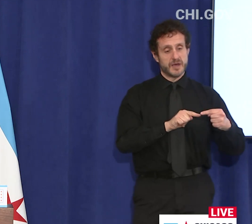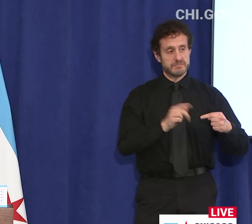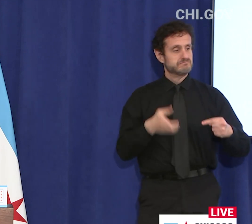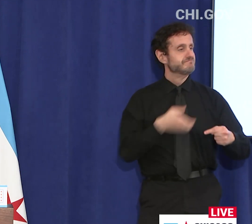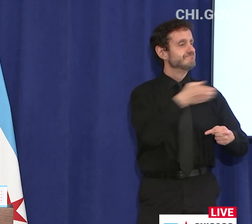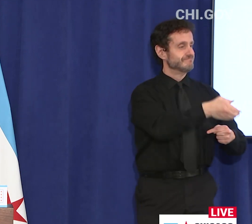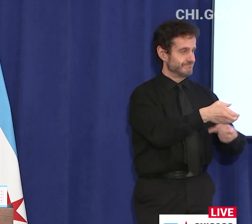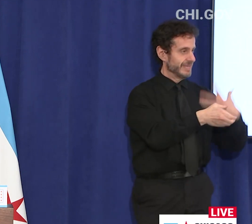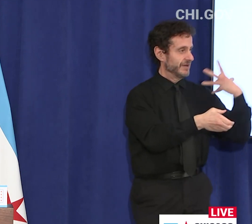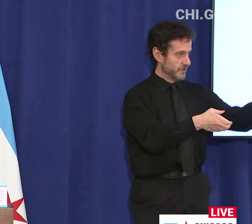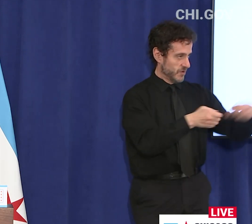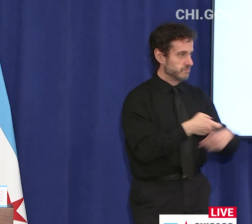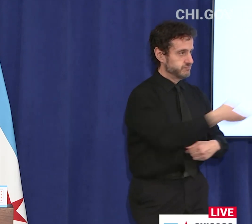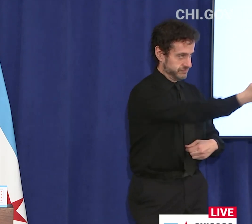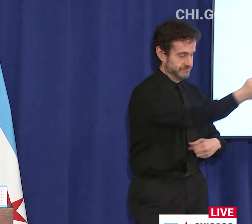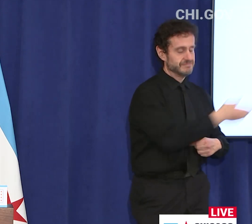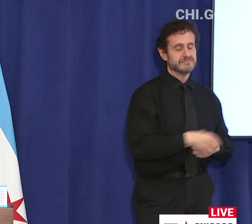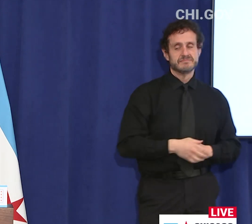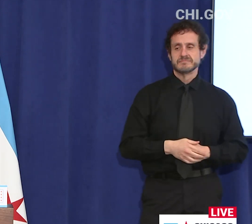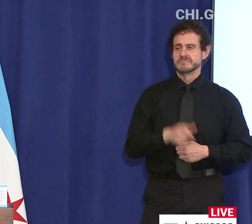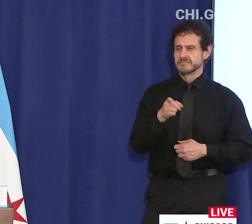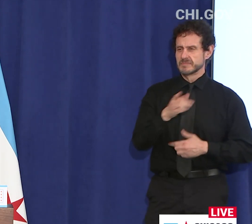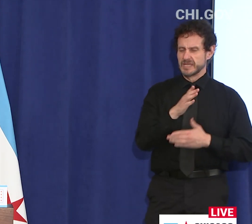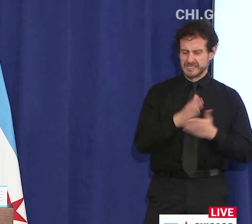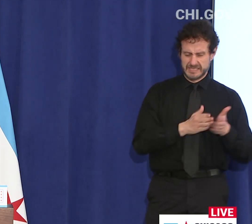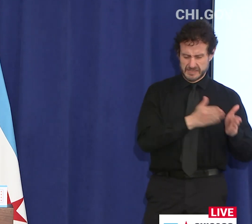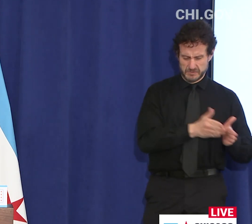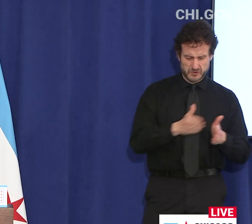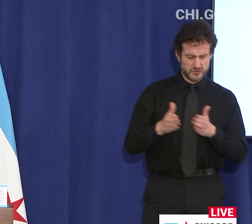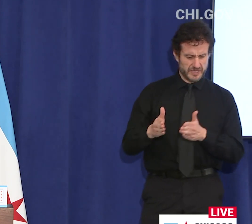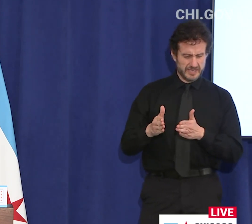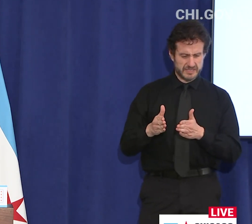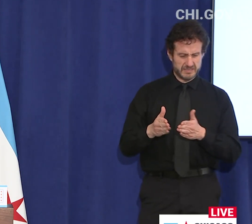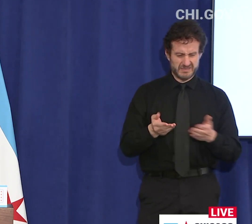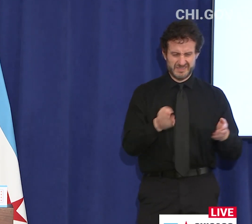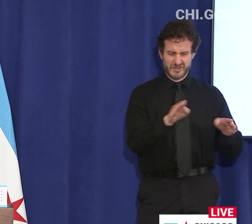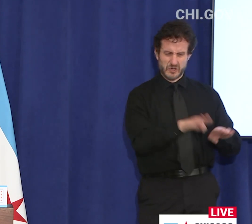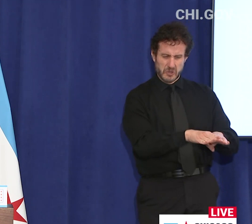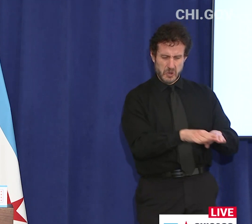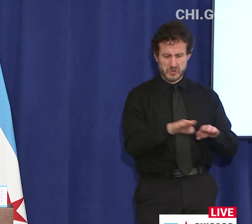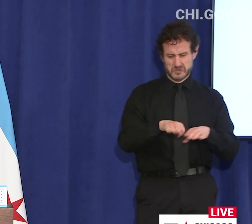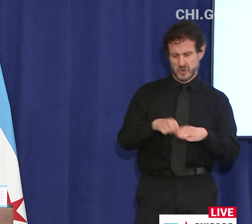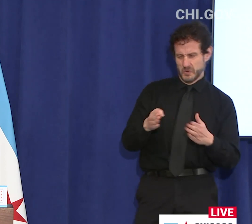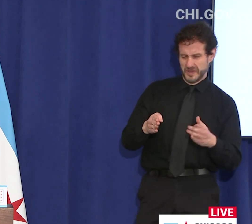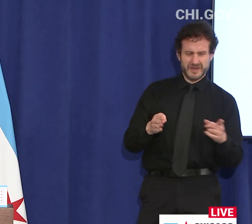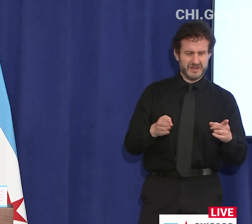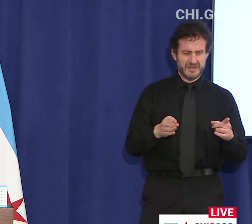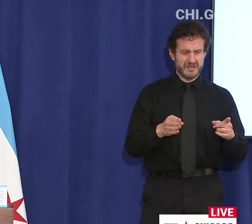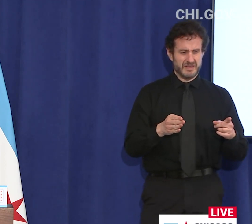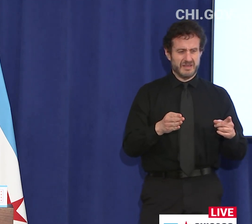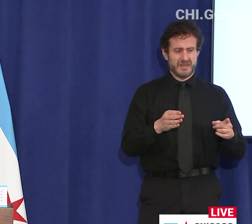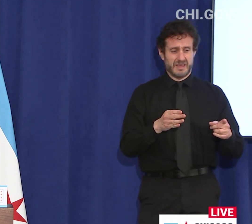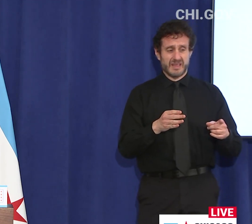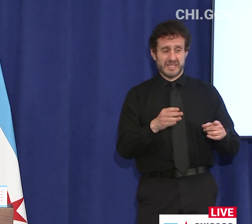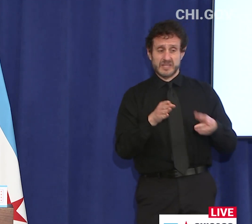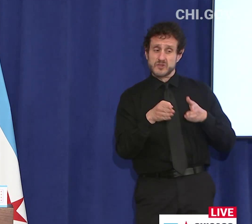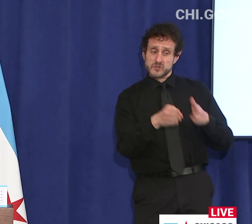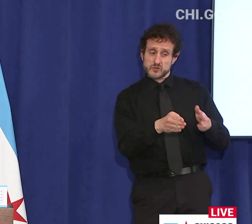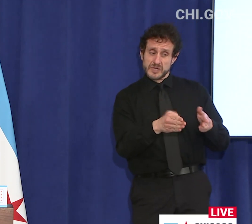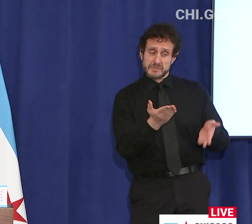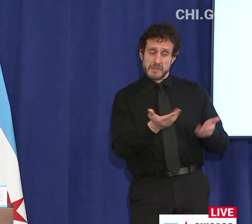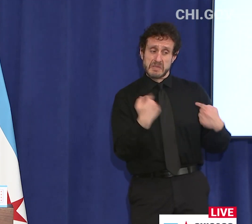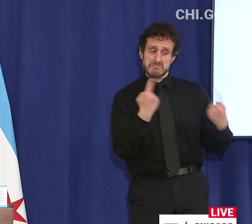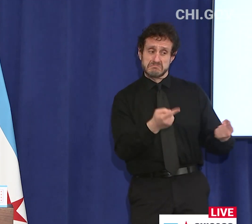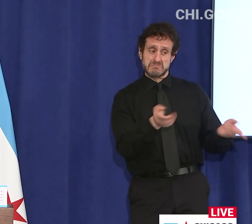reality. There have been some streets that, what's the proper word, have they closed or opened? I mean, they're opening for more folks to be able to walk and